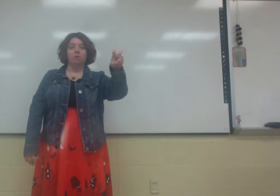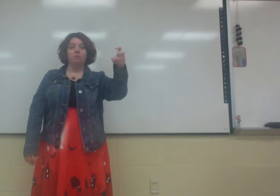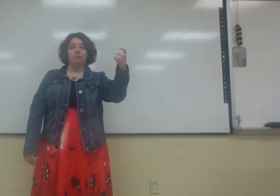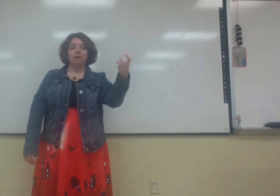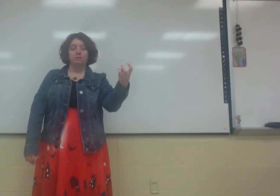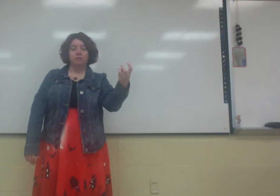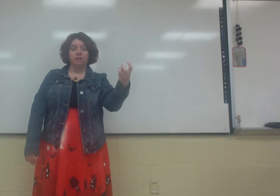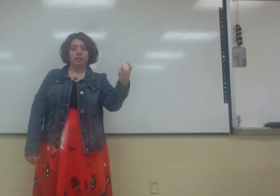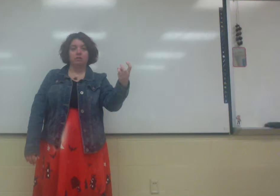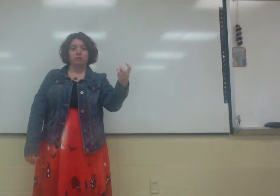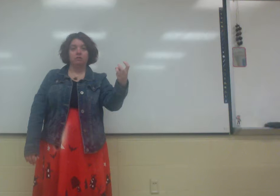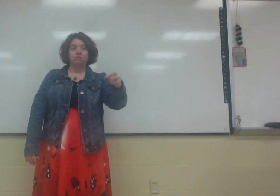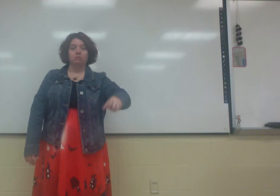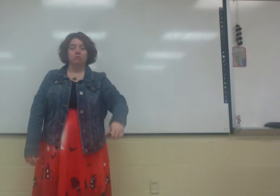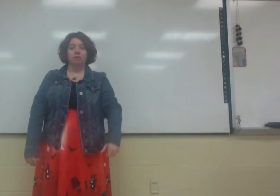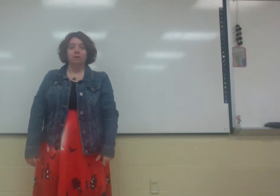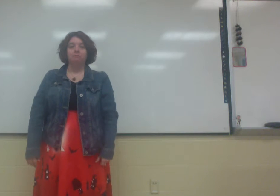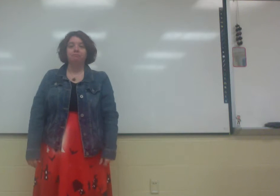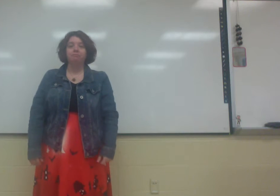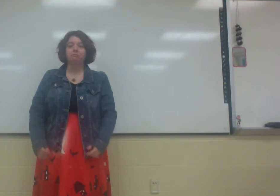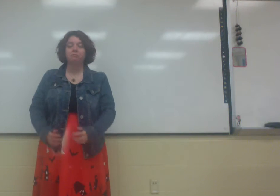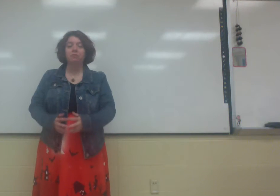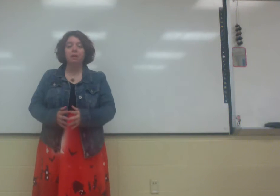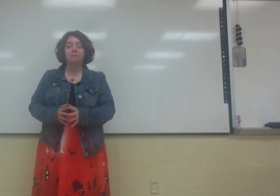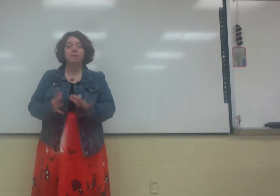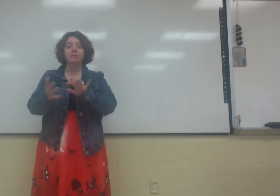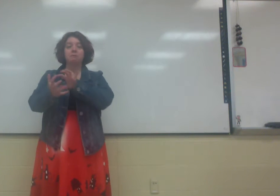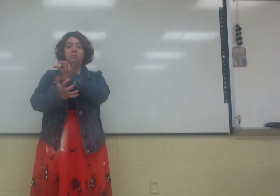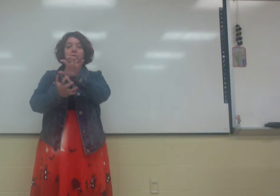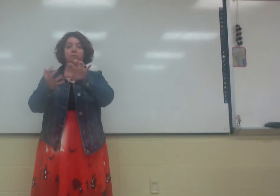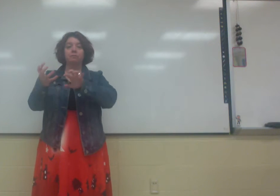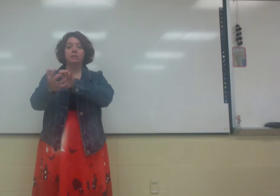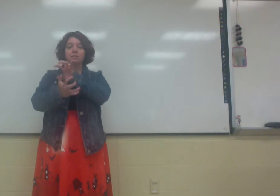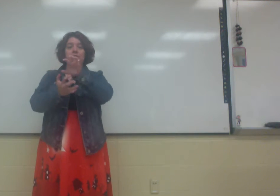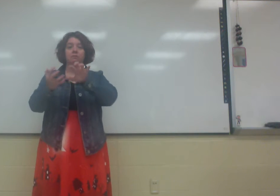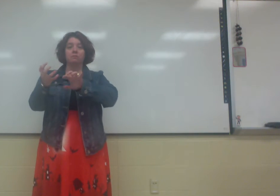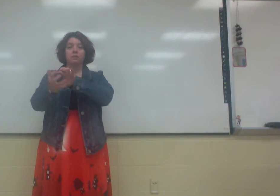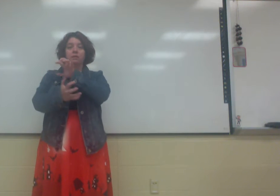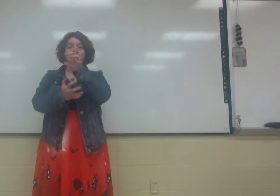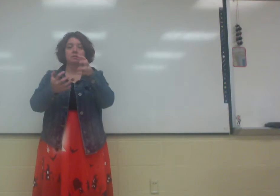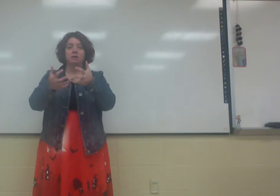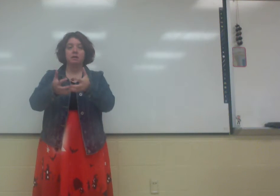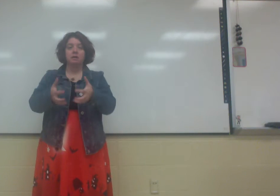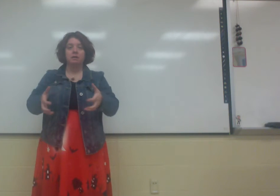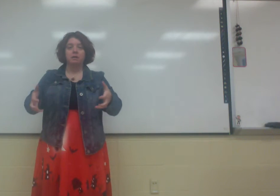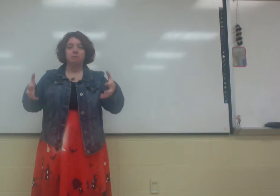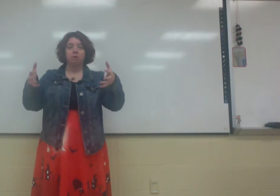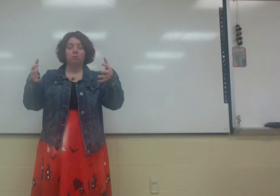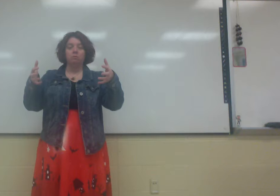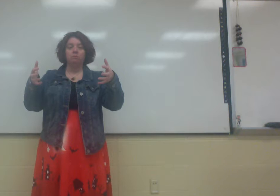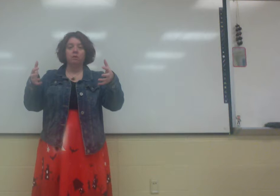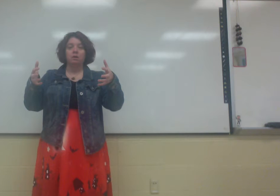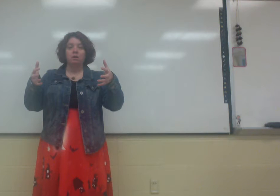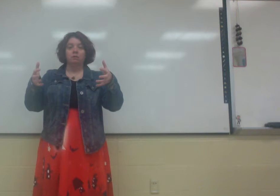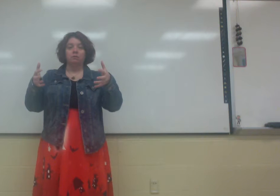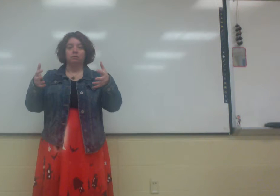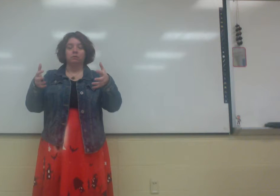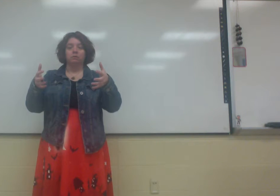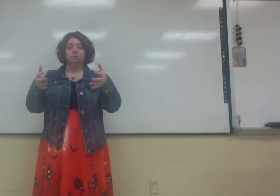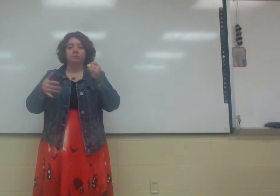your body for the second turn. Okay? Mixing bowl is the sign for mix and bowl. If